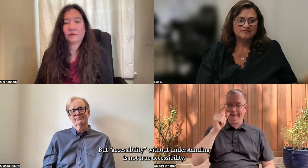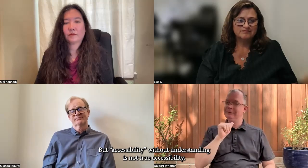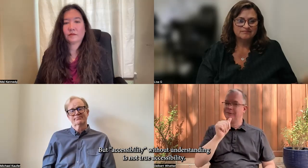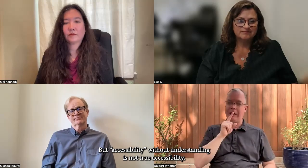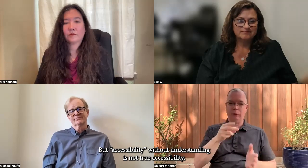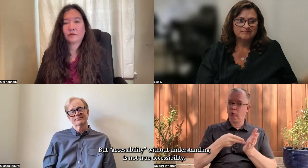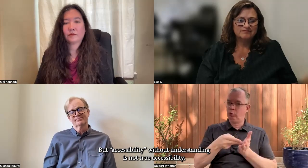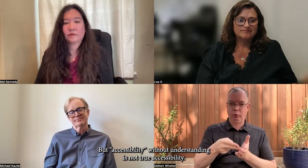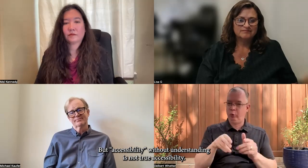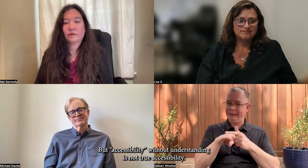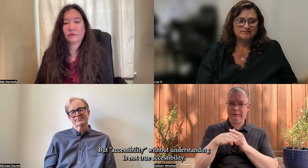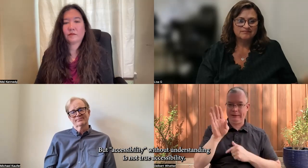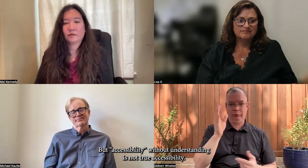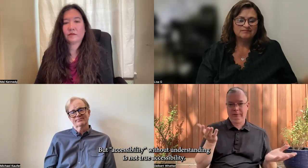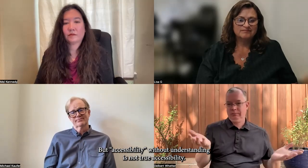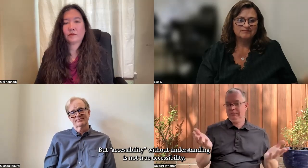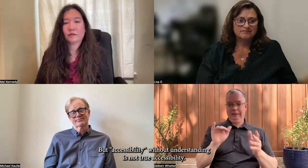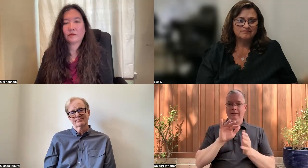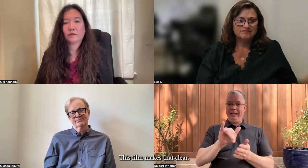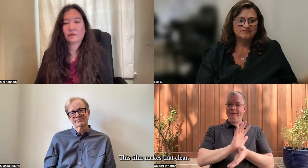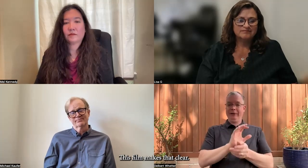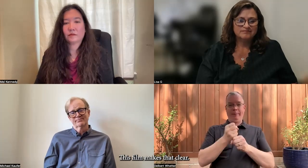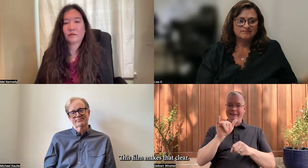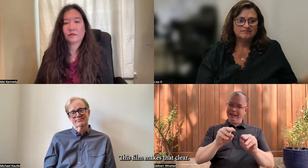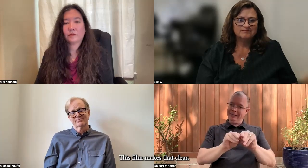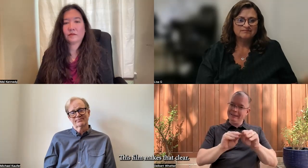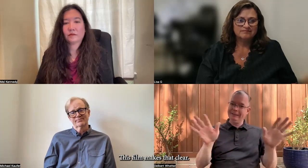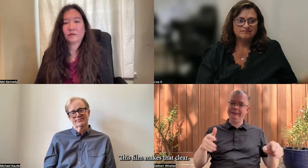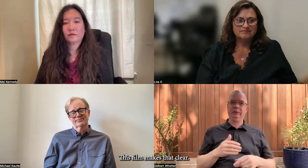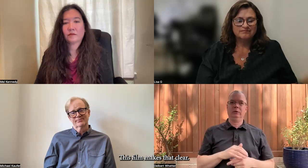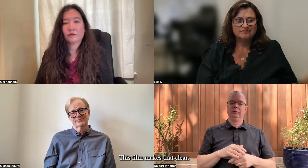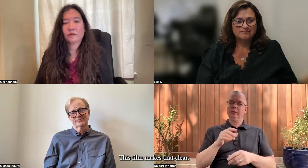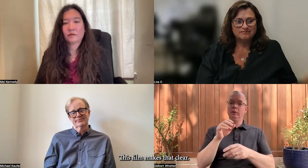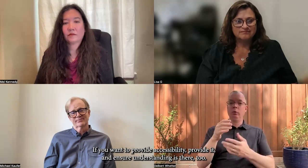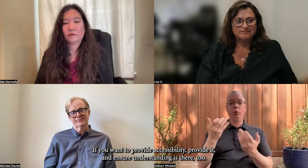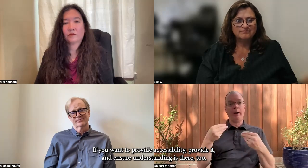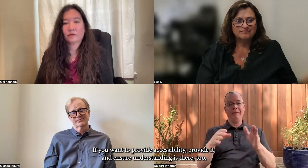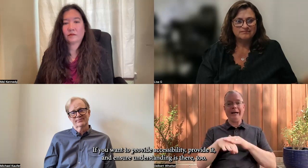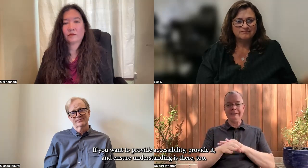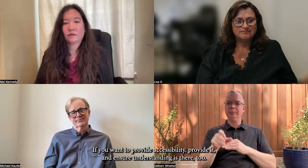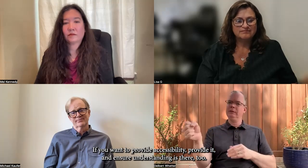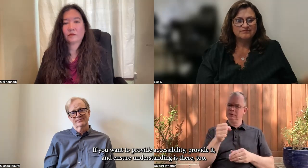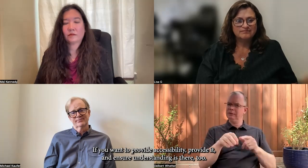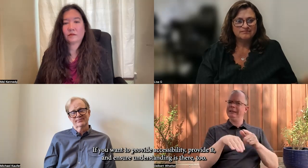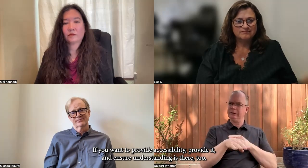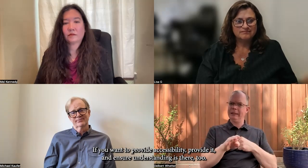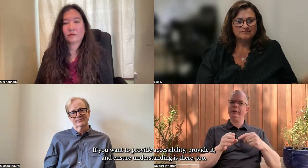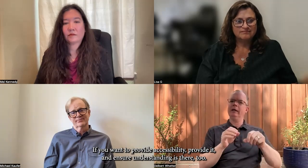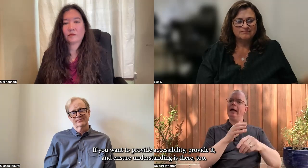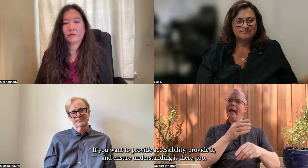understanding is not true accessibility. This film makes that clear. If you want to provide accessibility, provide it